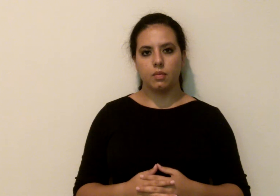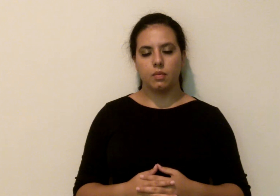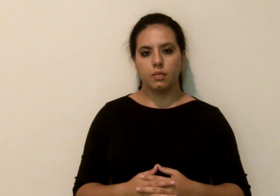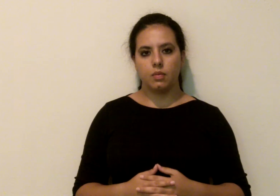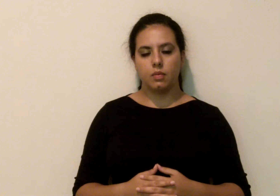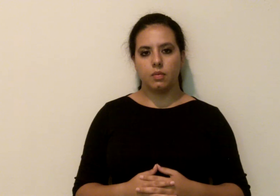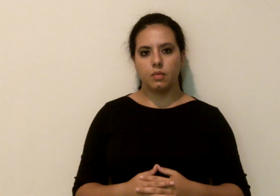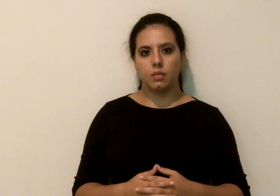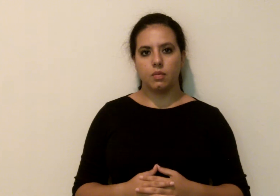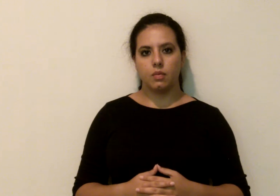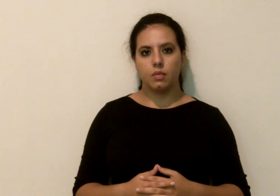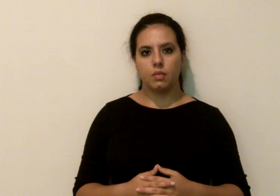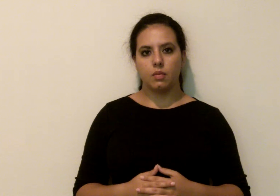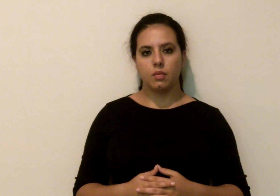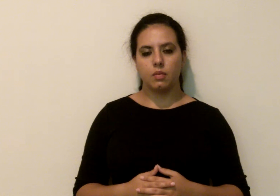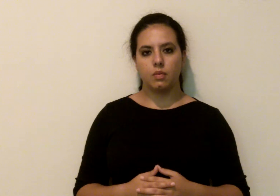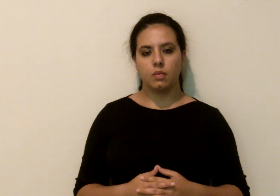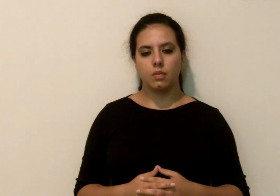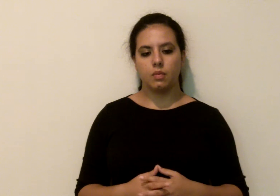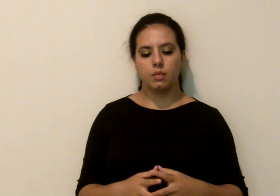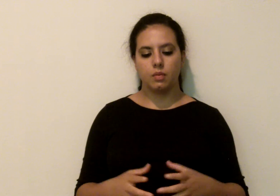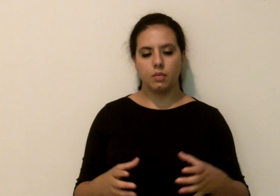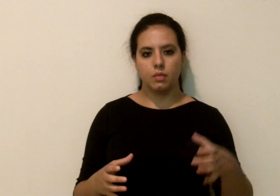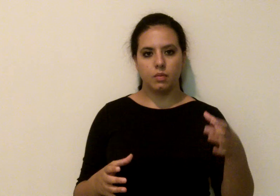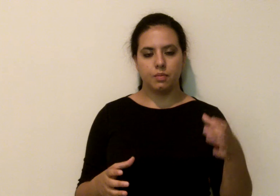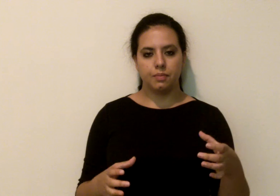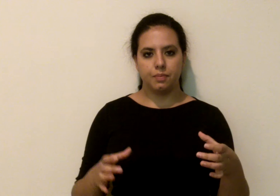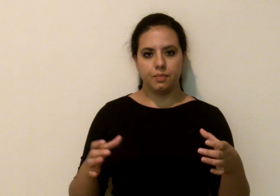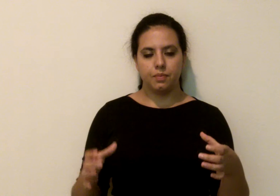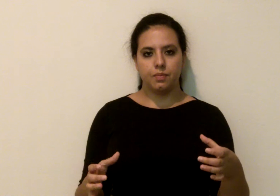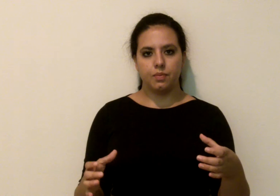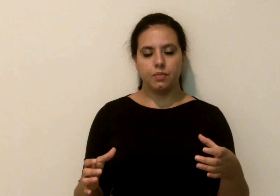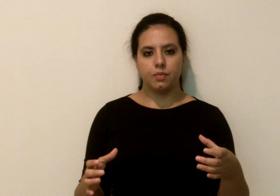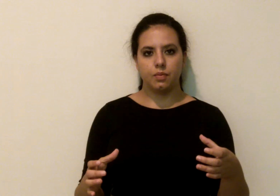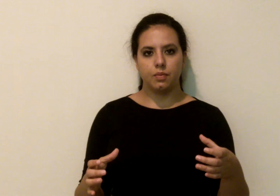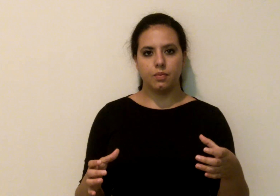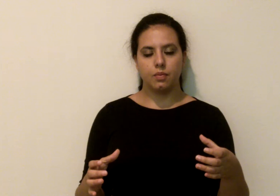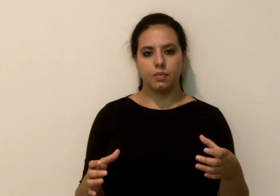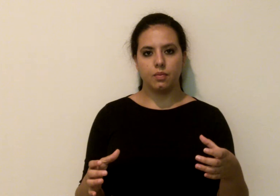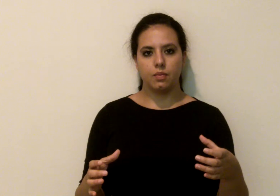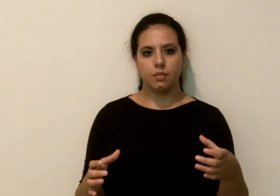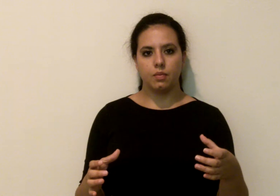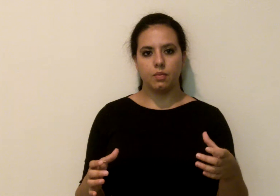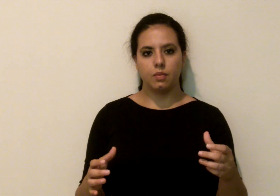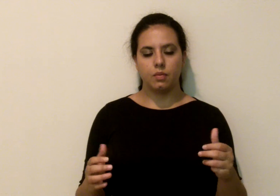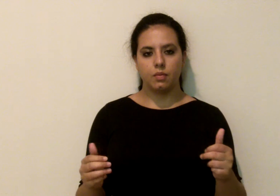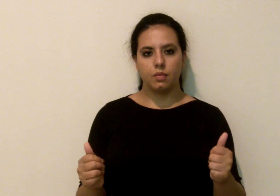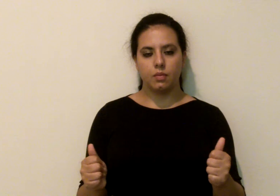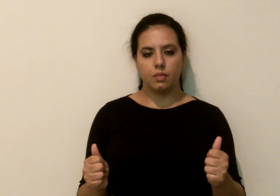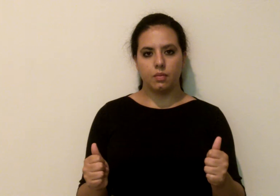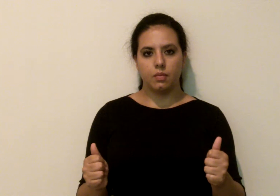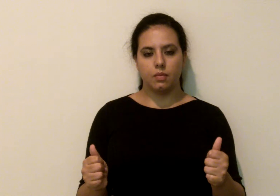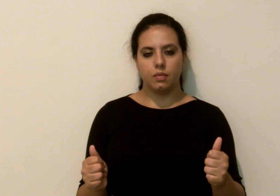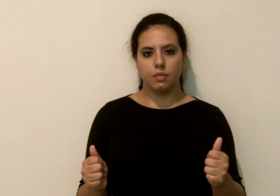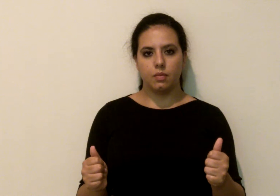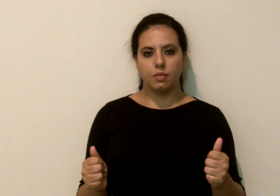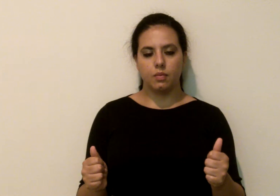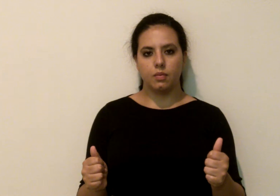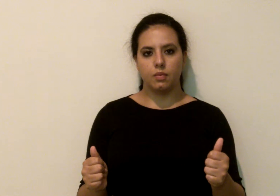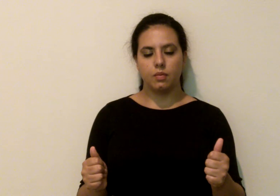Science comes from if you're holding two beakers, but we don't do beakers, we do modified A's. And then